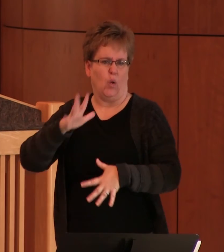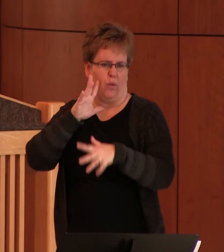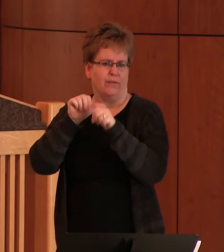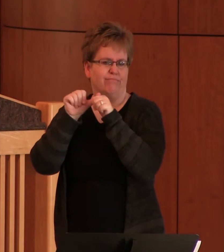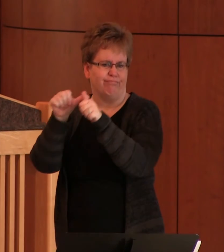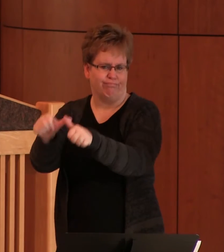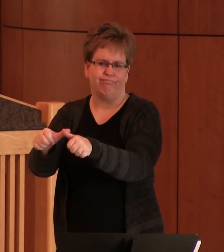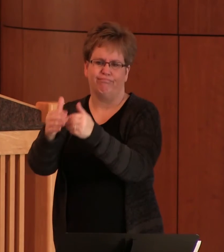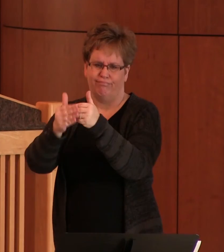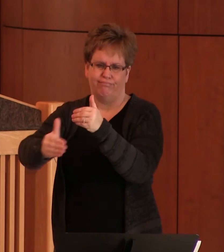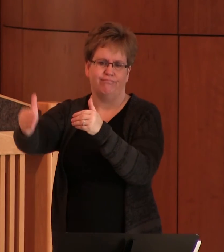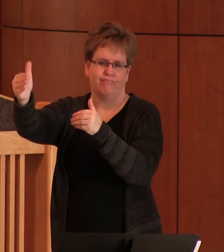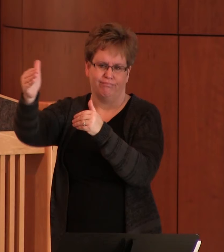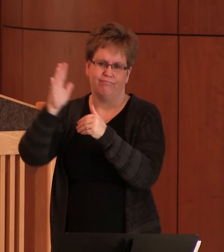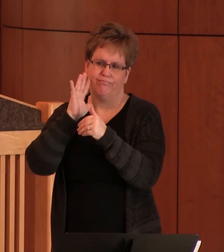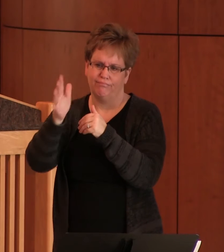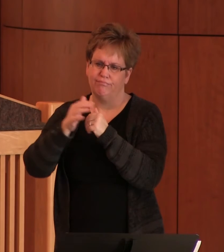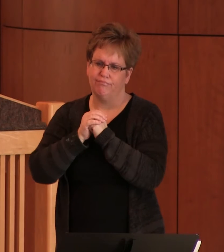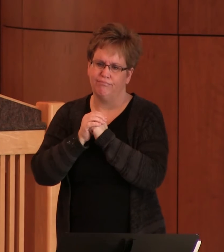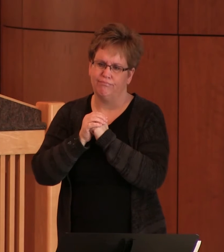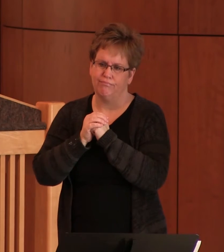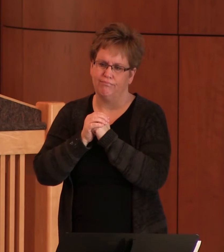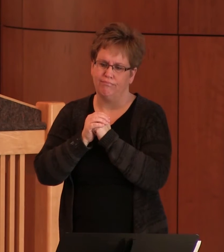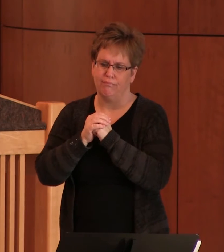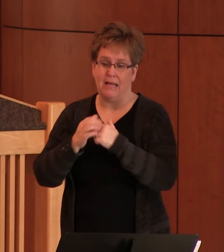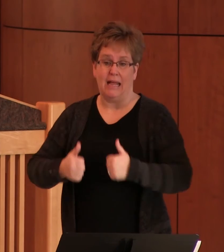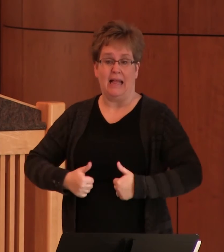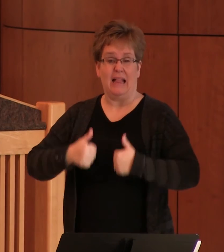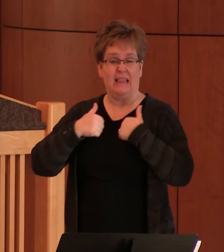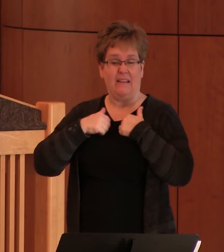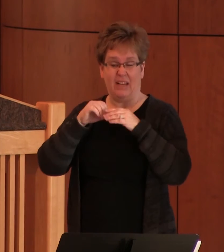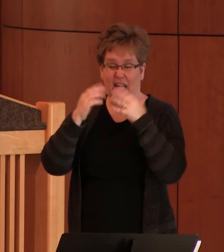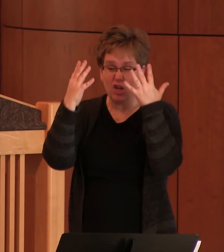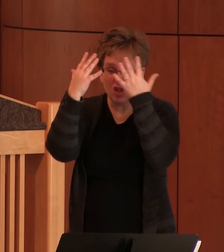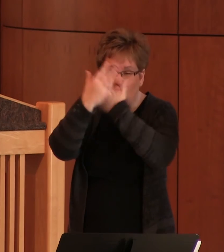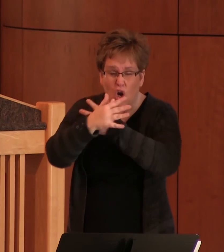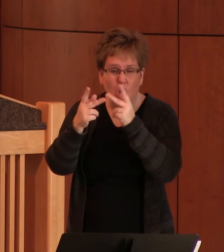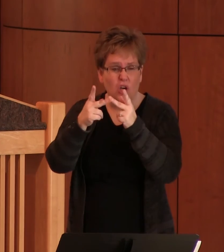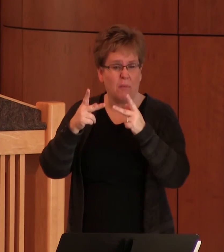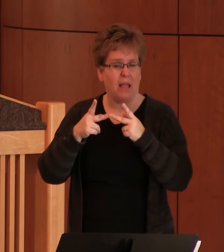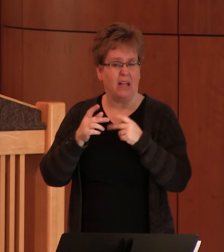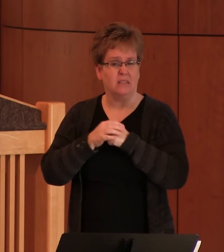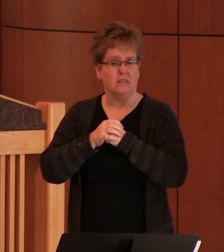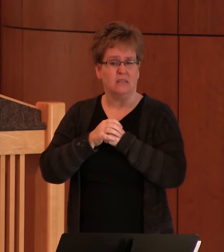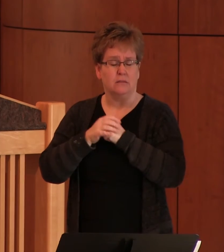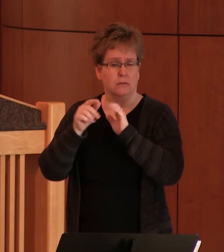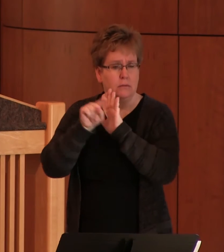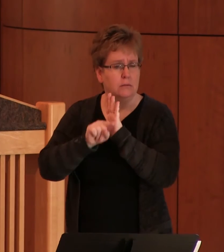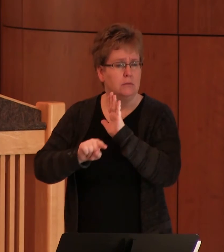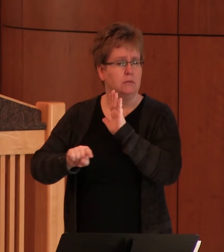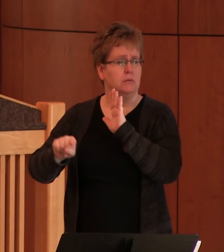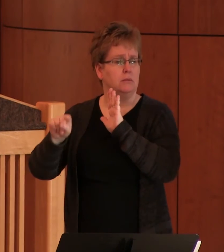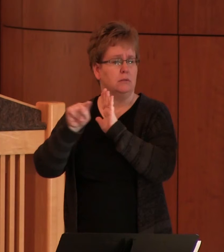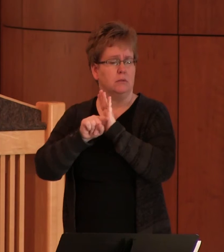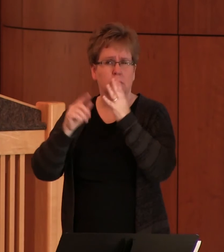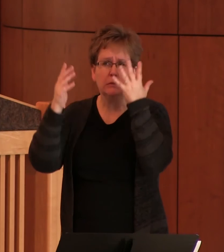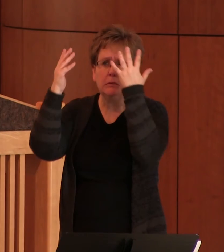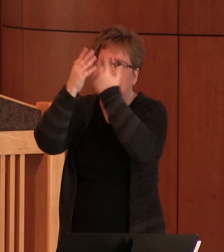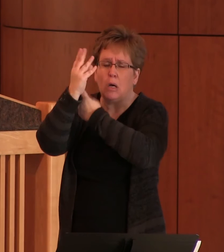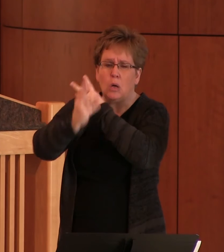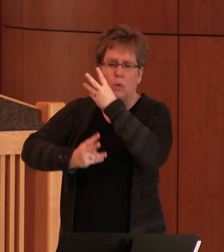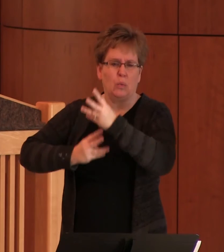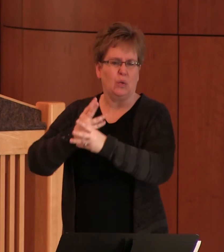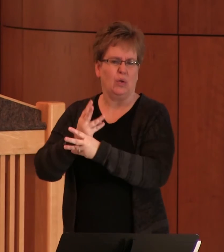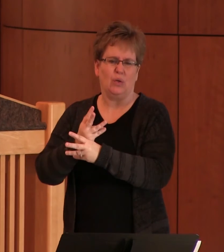forth. And living in the place of outer darkness, where gnashing of teeth, this